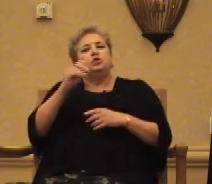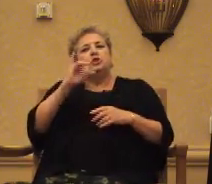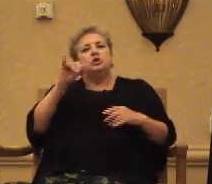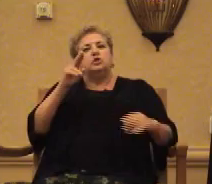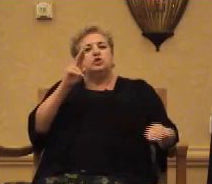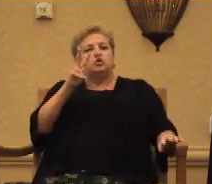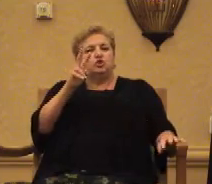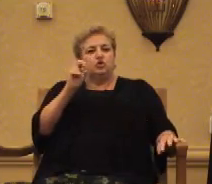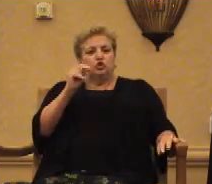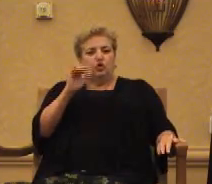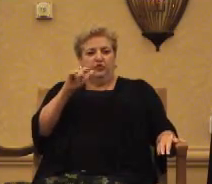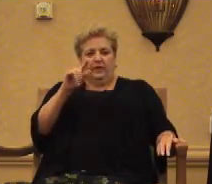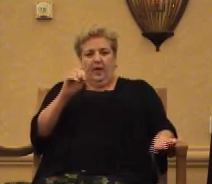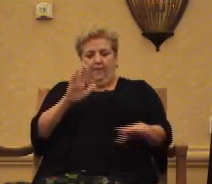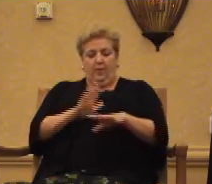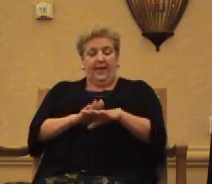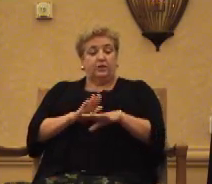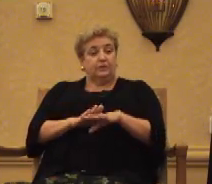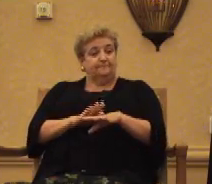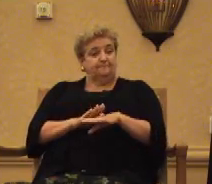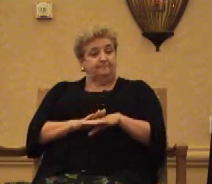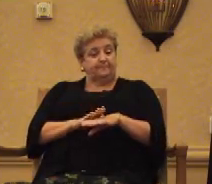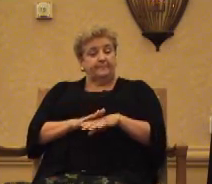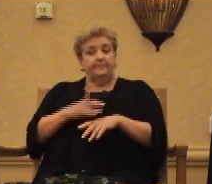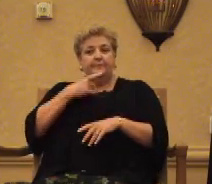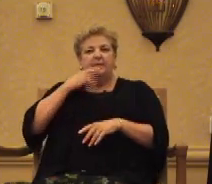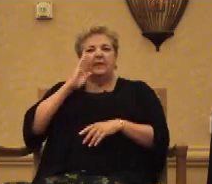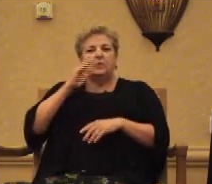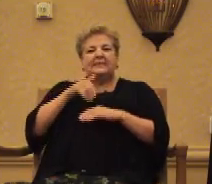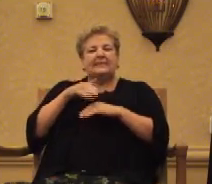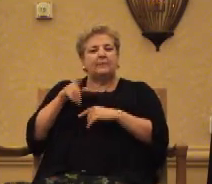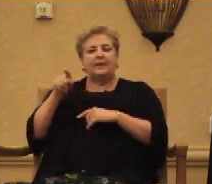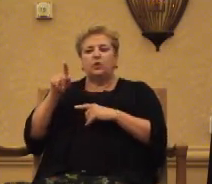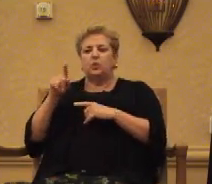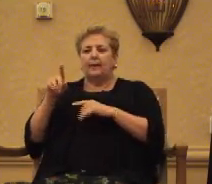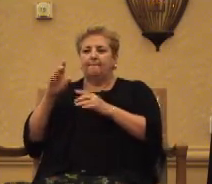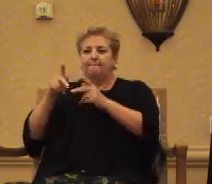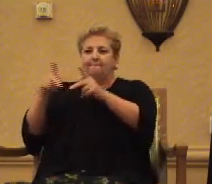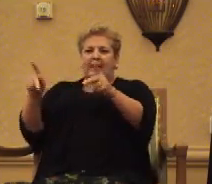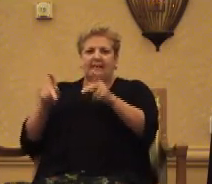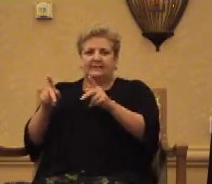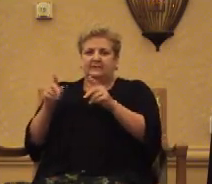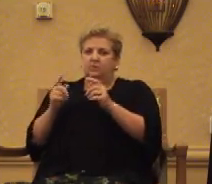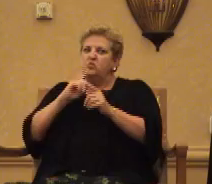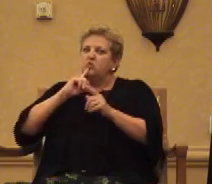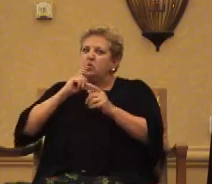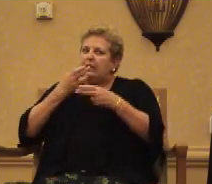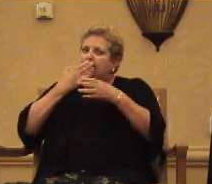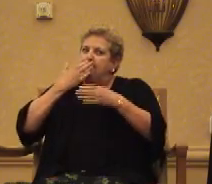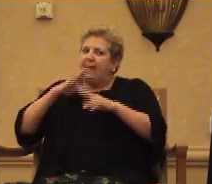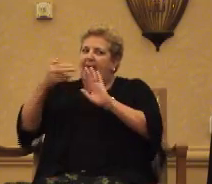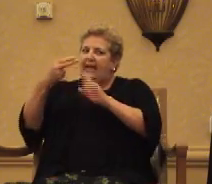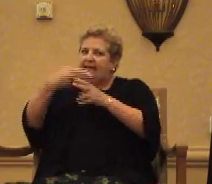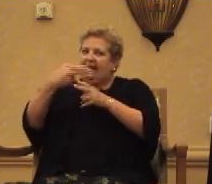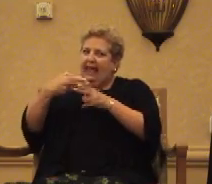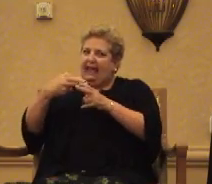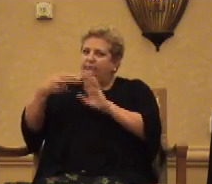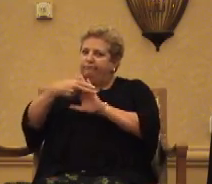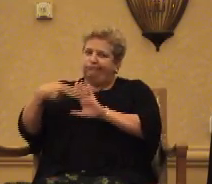probation was talking about sending me away to a place with a horrific reputation for abuse for kids. And